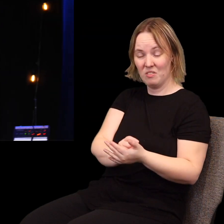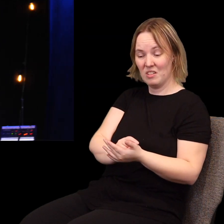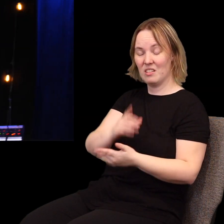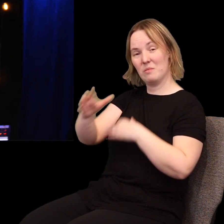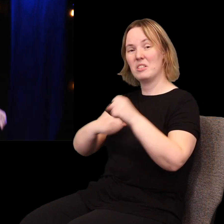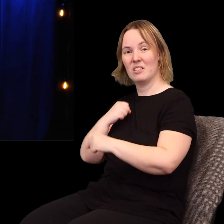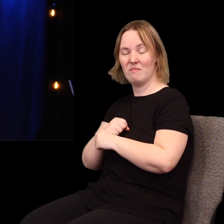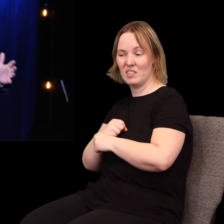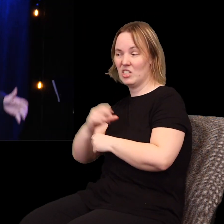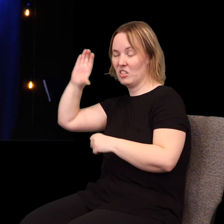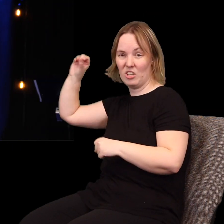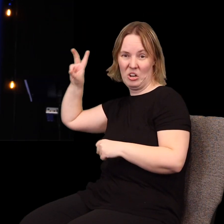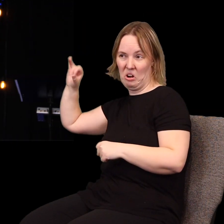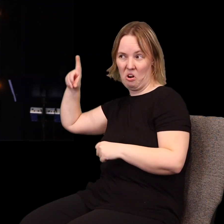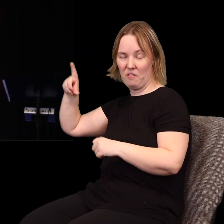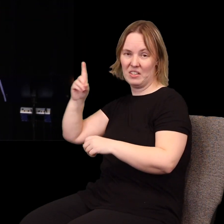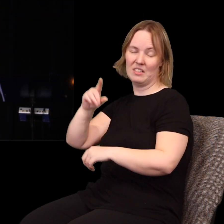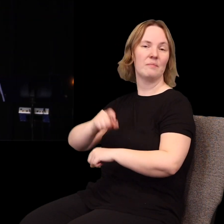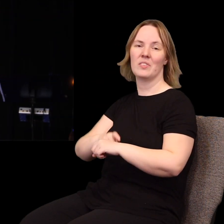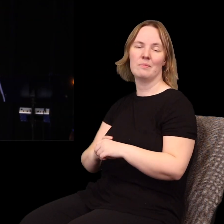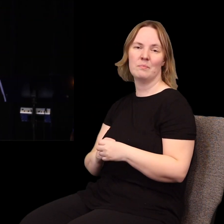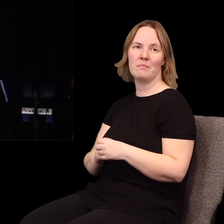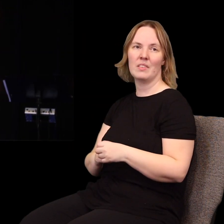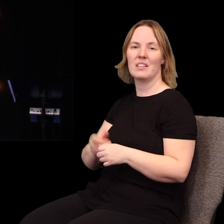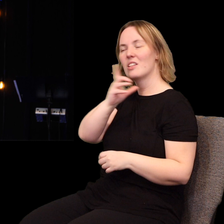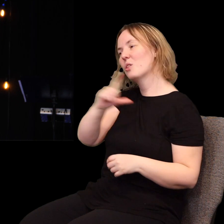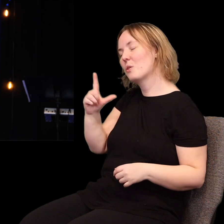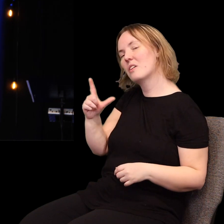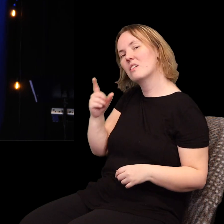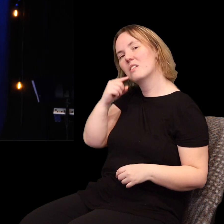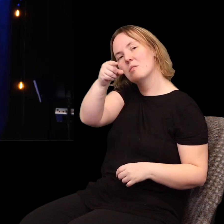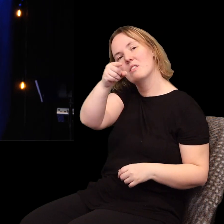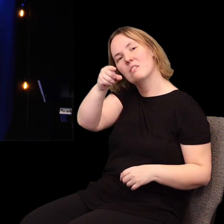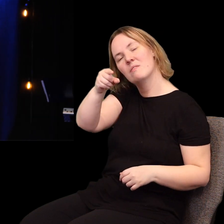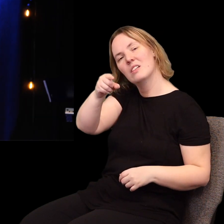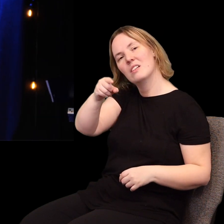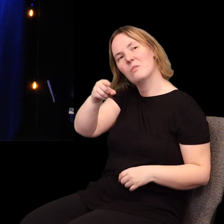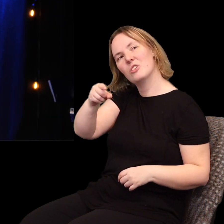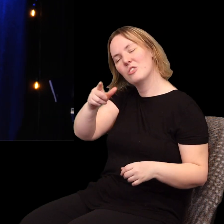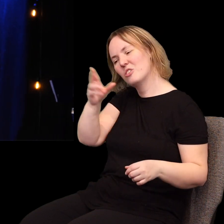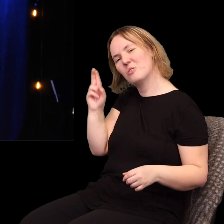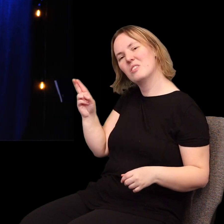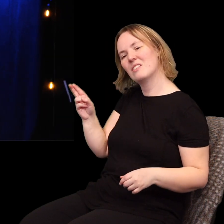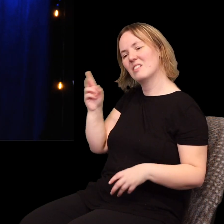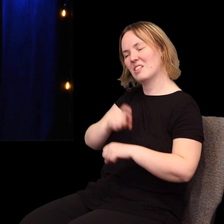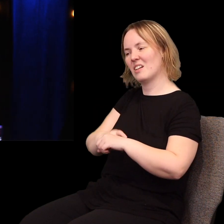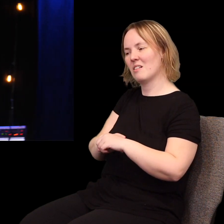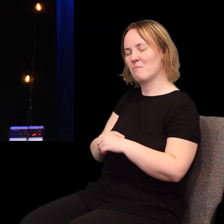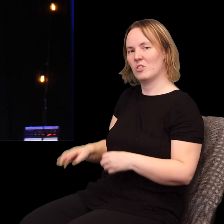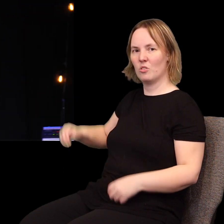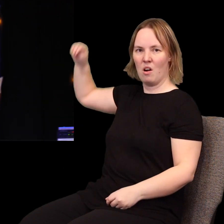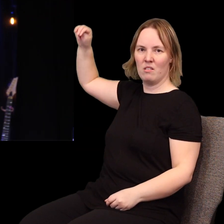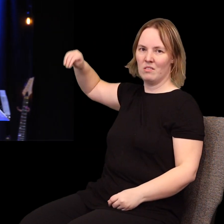over this past year? Even during the COVID season, has the Lord spoken to you and said, hey, I want you to use this season to grow. I want you to use this